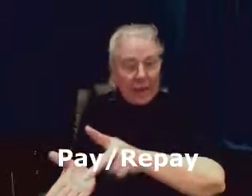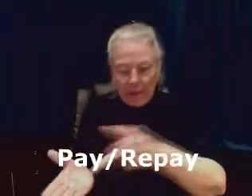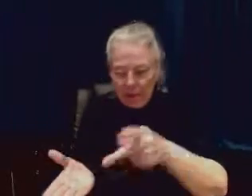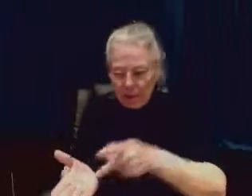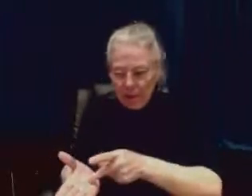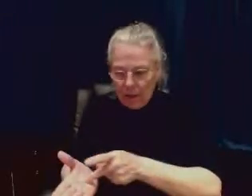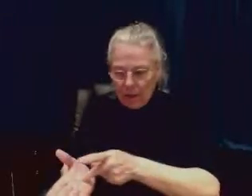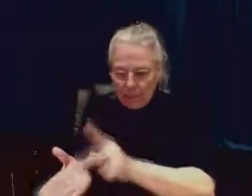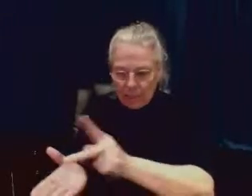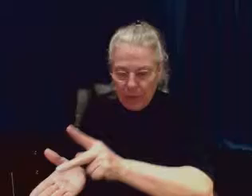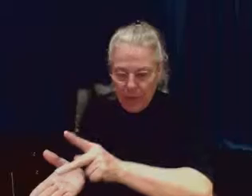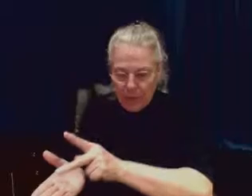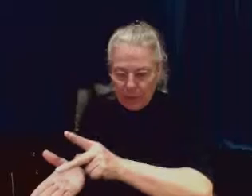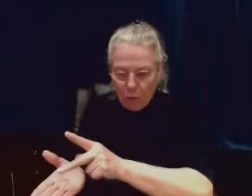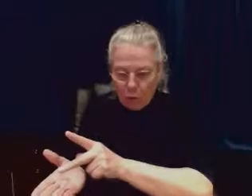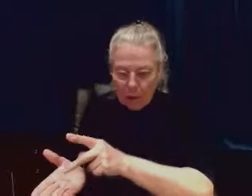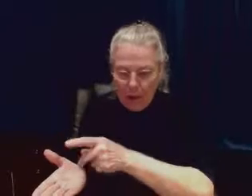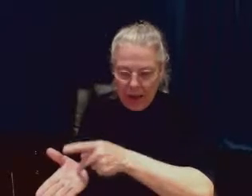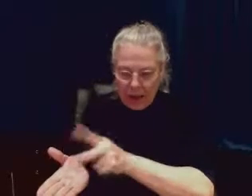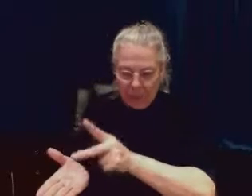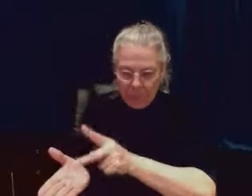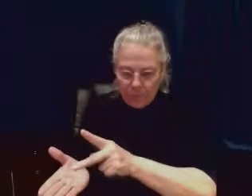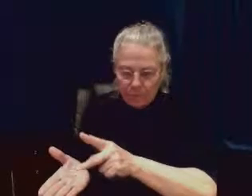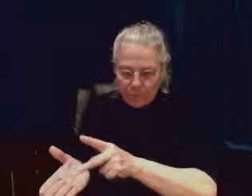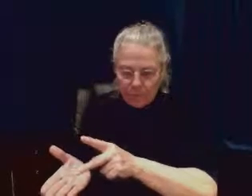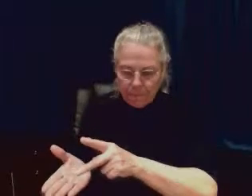payment. Pay or repay.